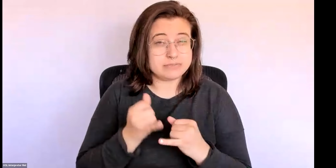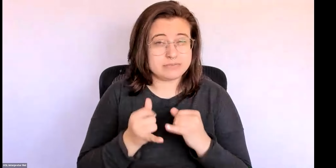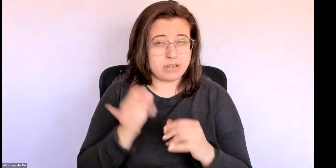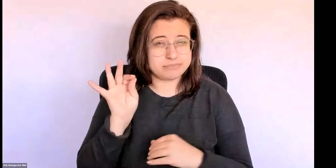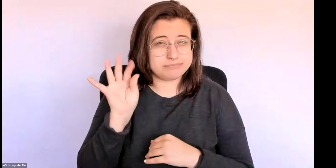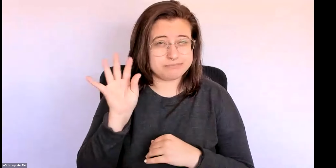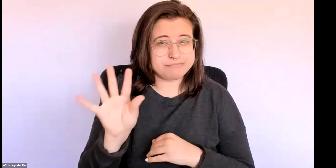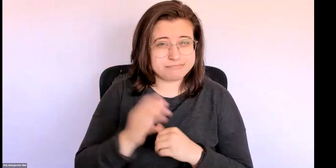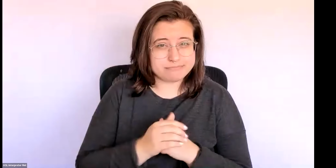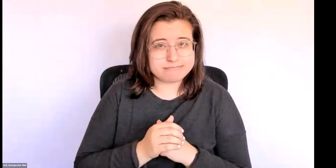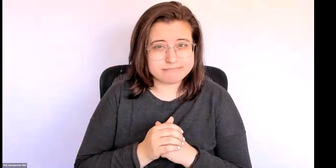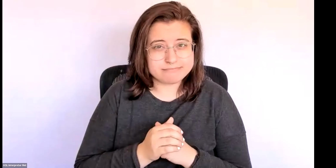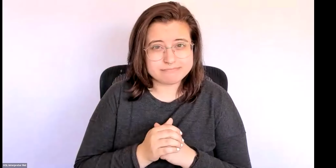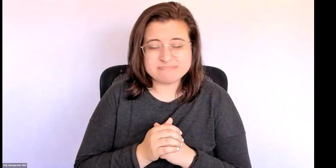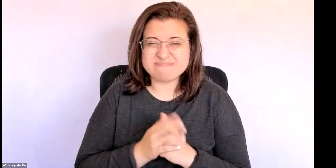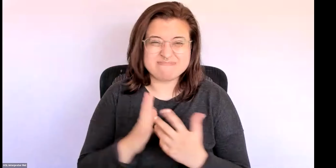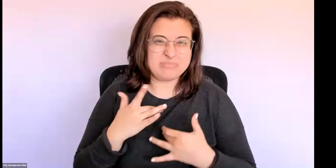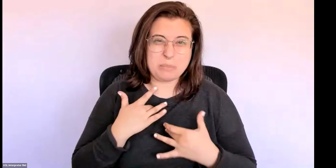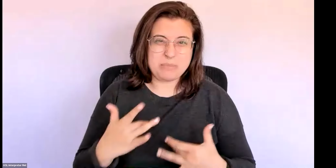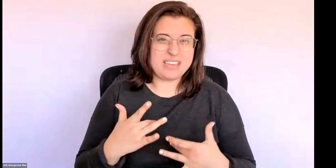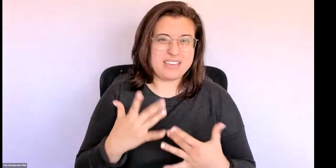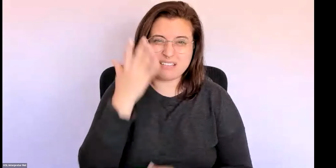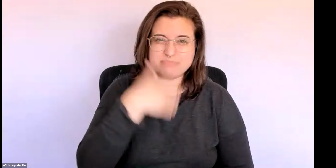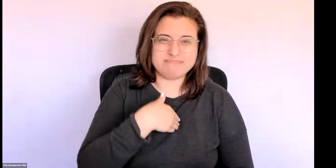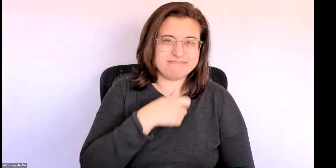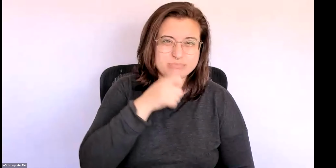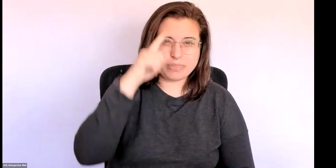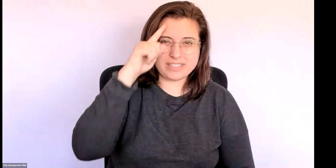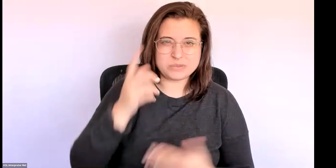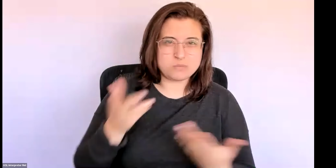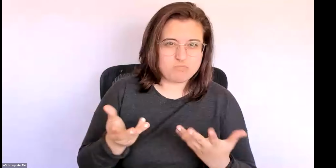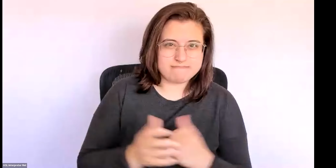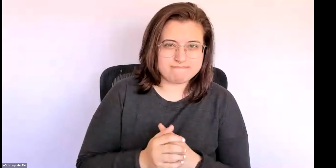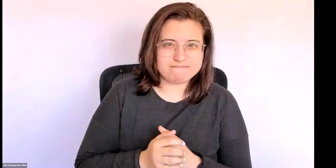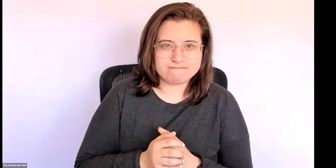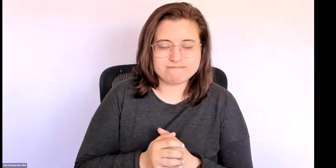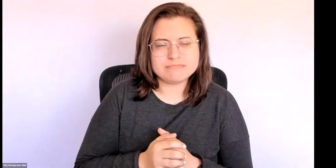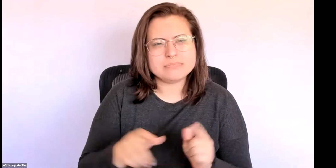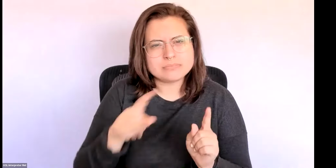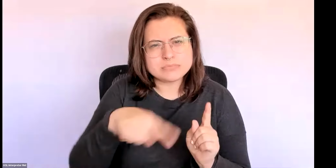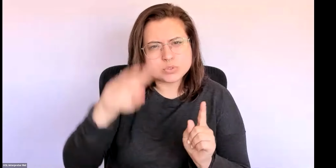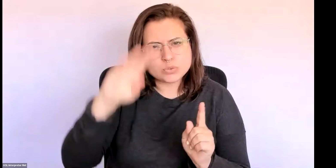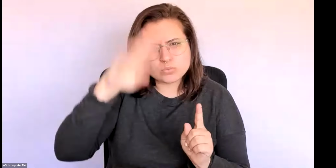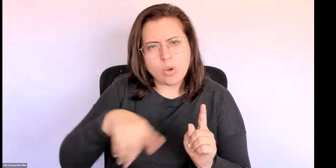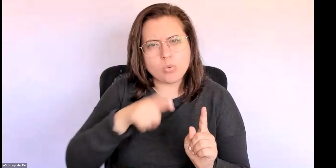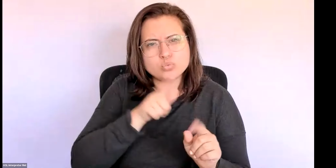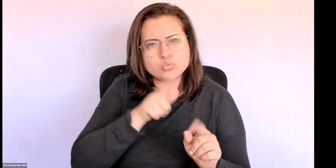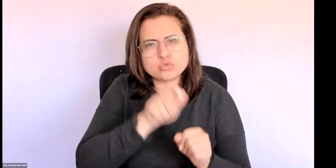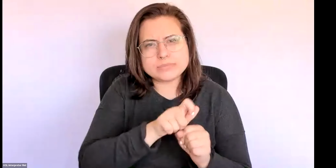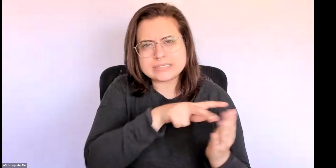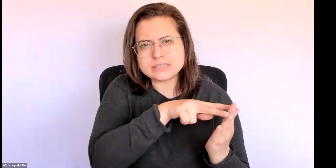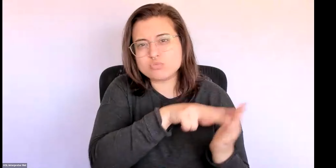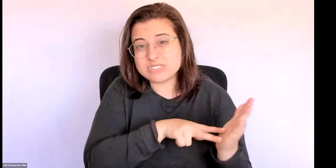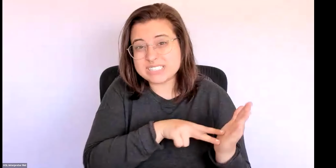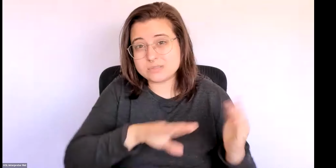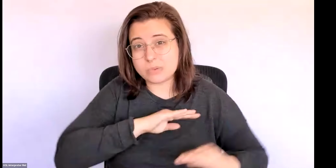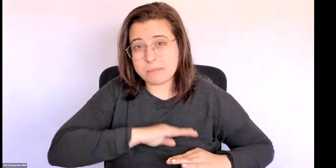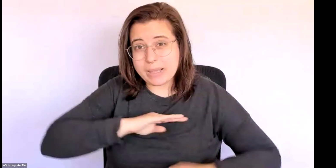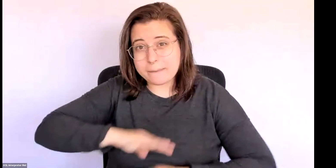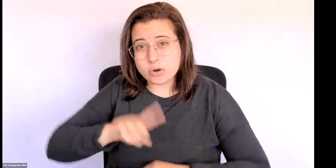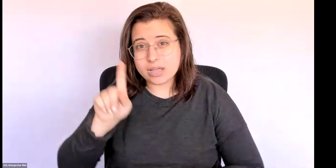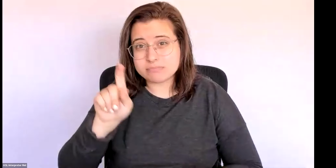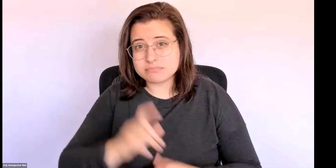one that no one thinks about. Do you know who reads your mammogram? Is